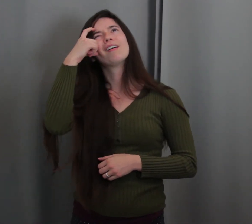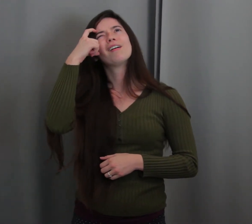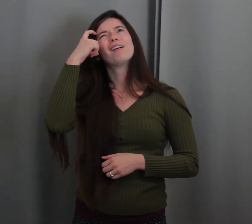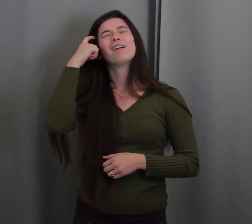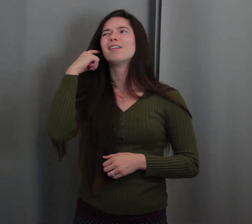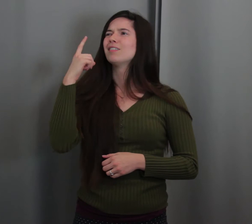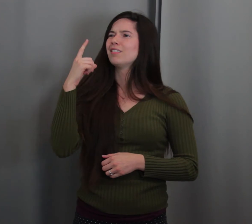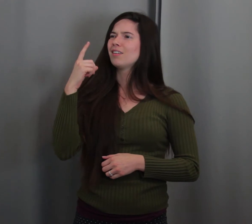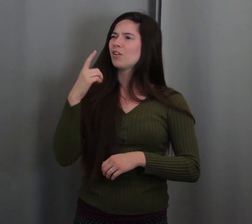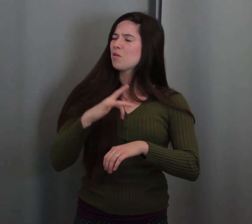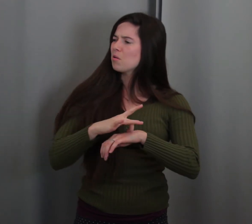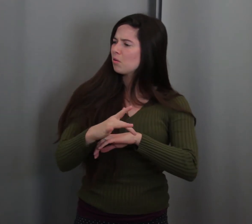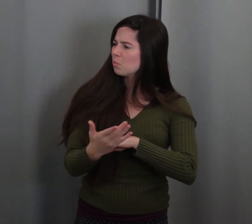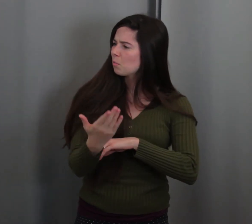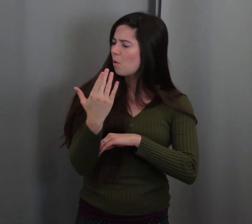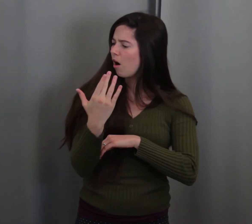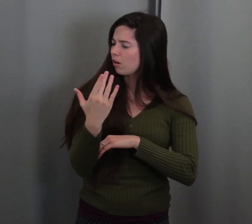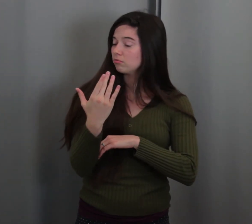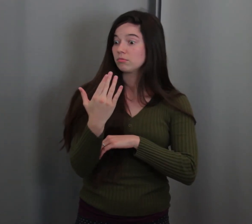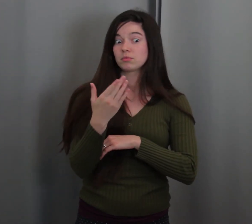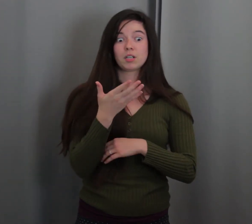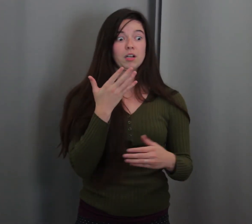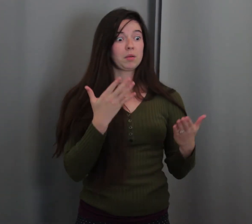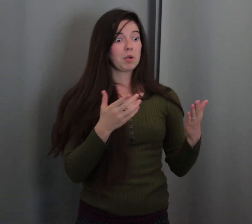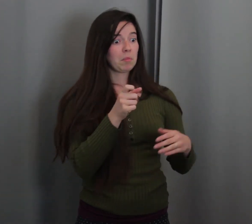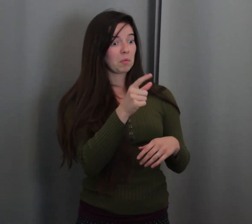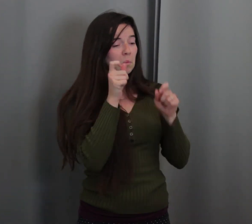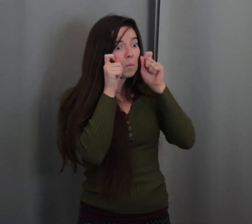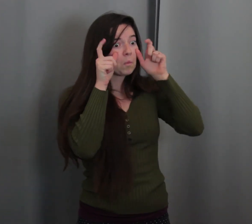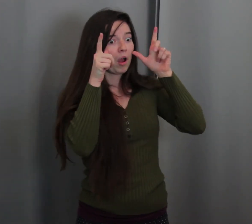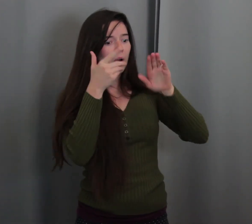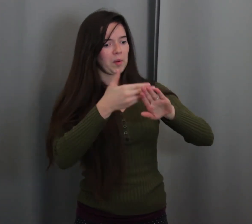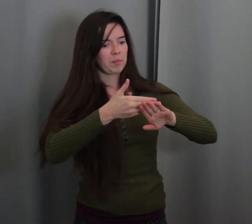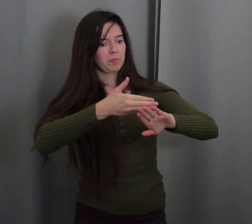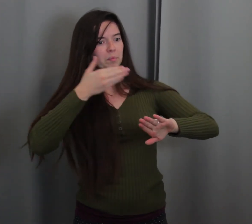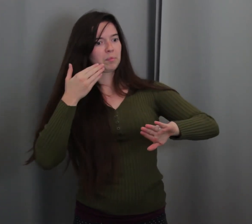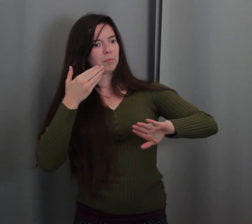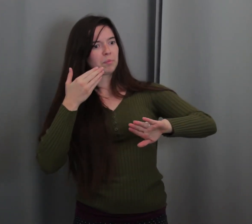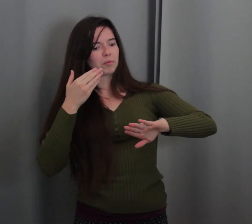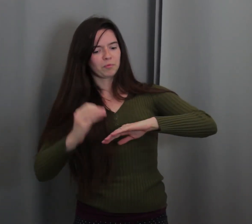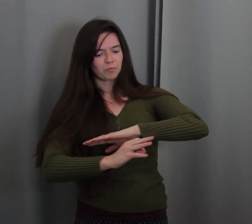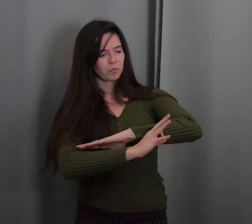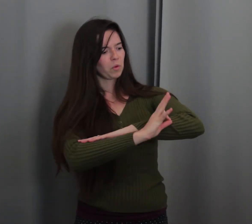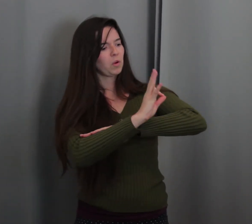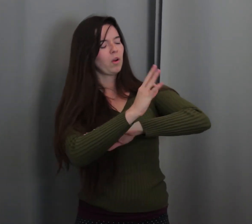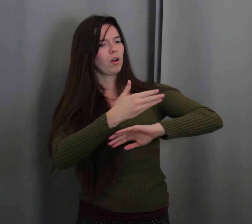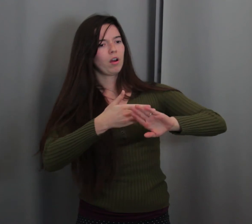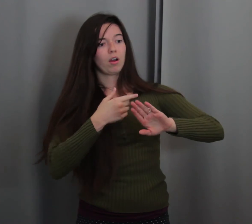not bring us fish or oysters or vegetables from his